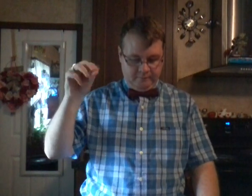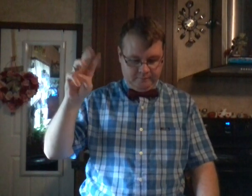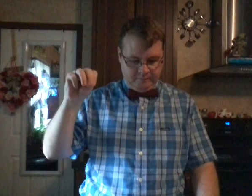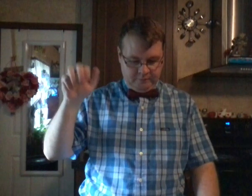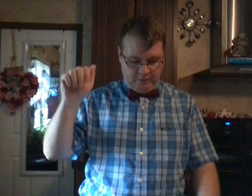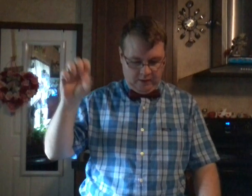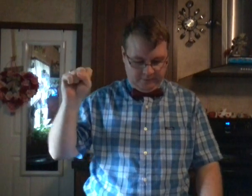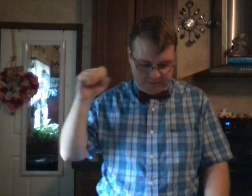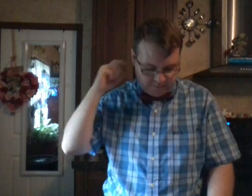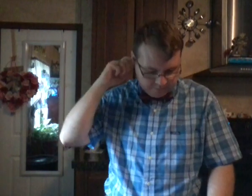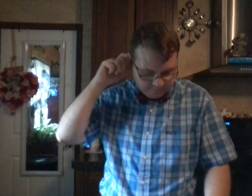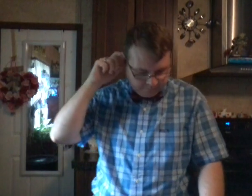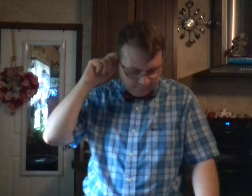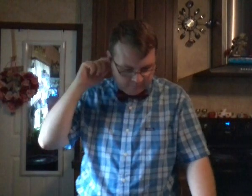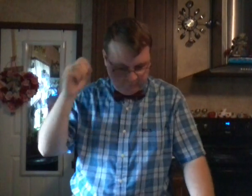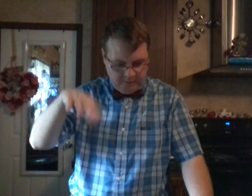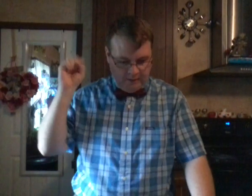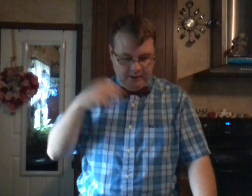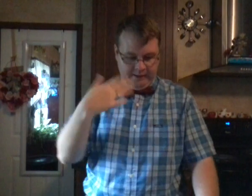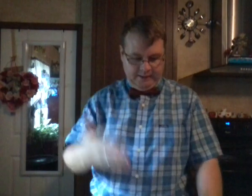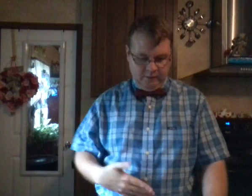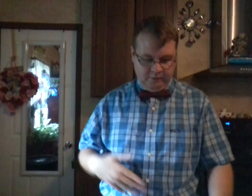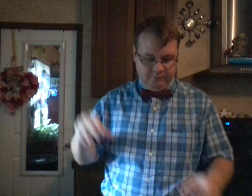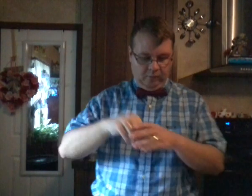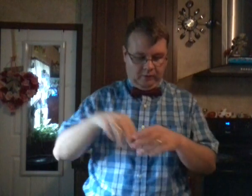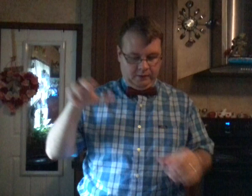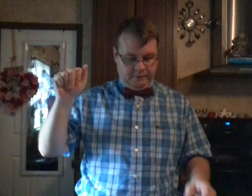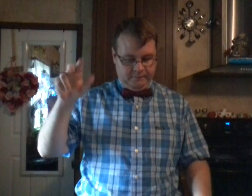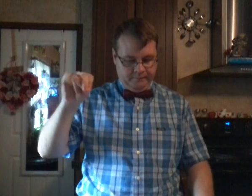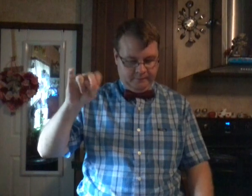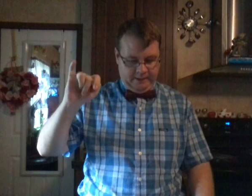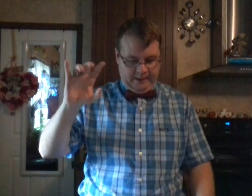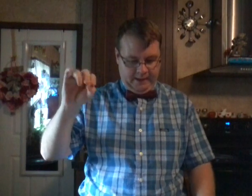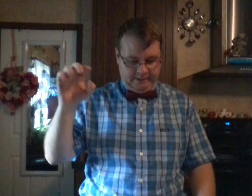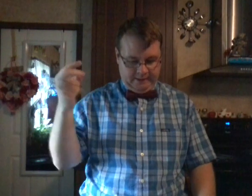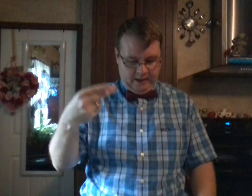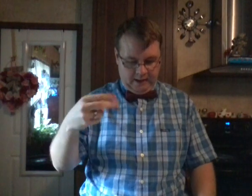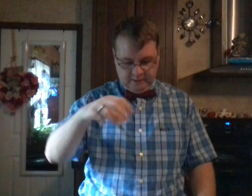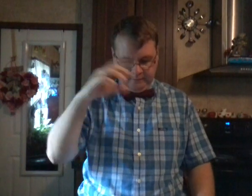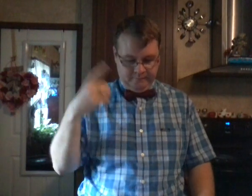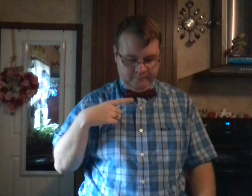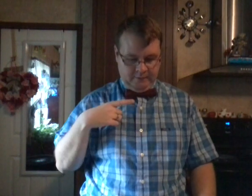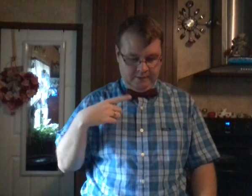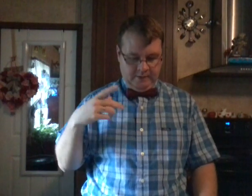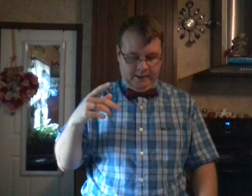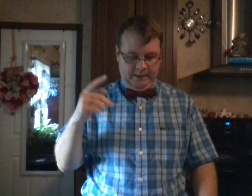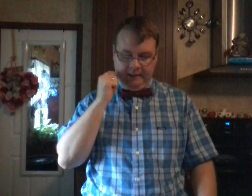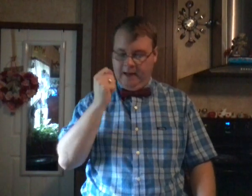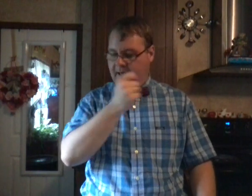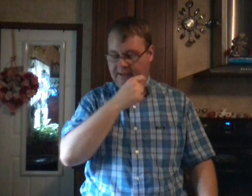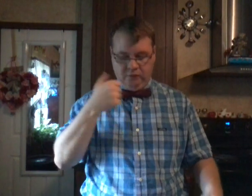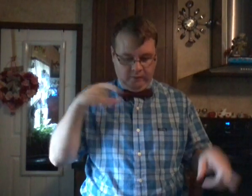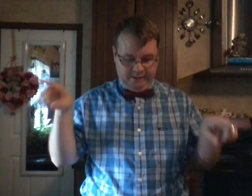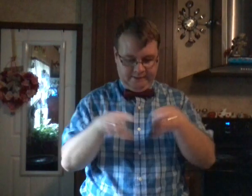Thomas. And he was born in Antioch, and he had a twin